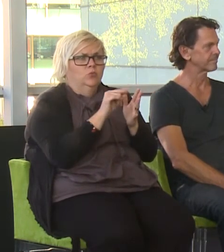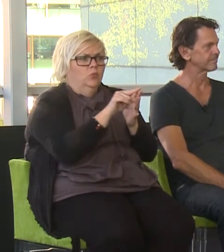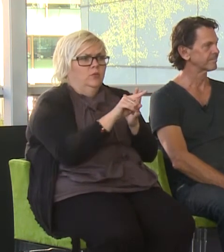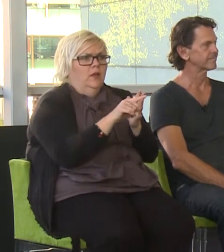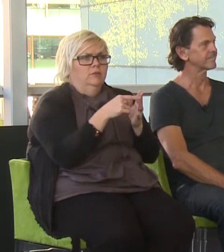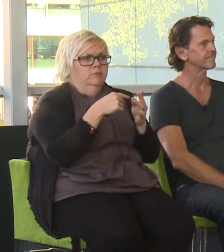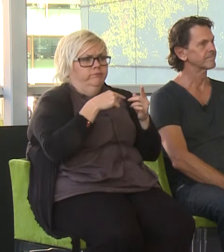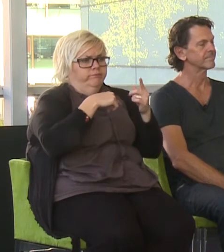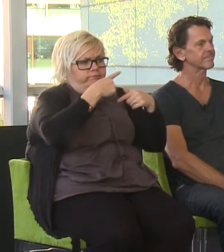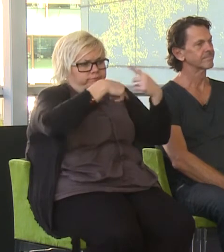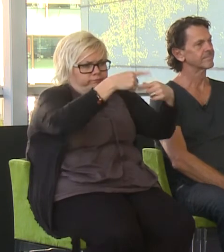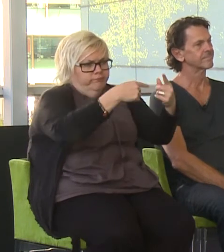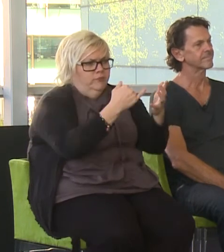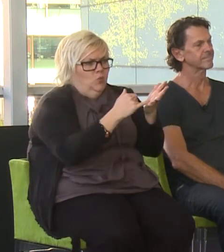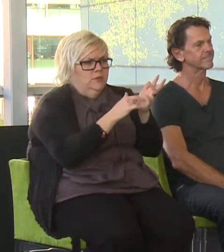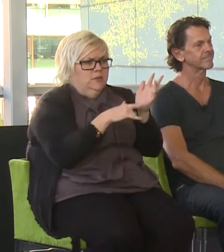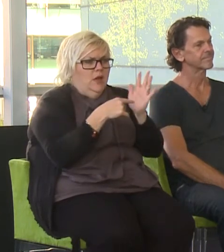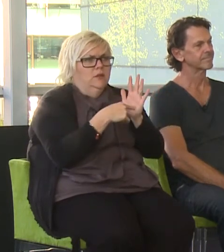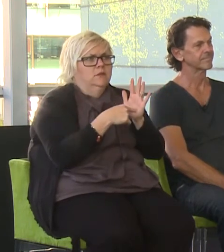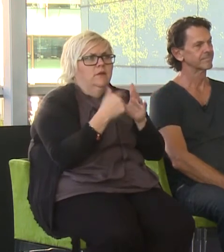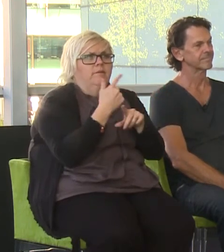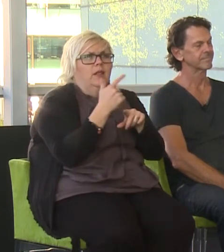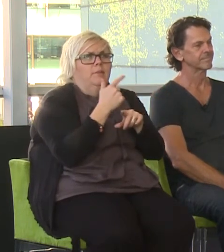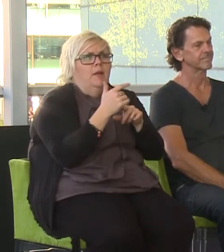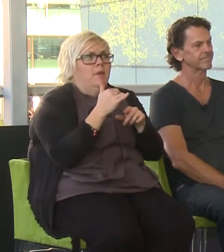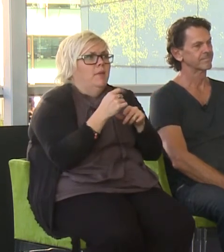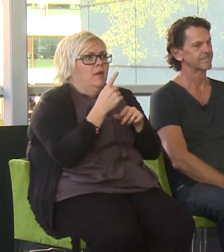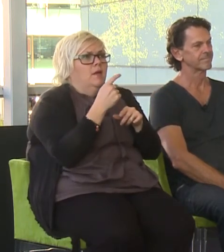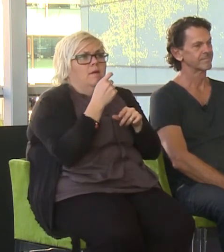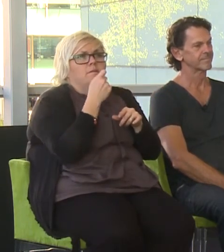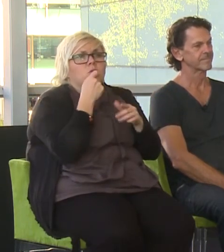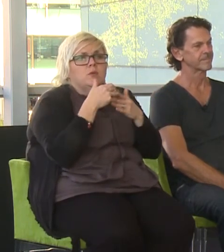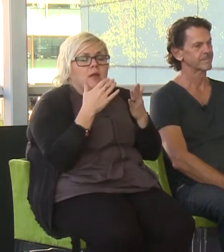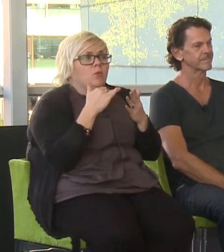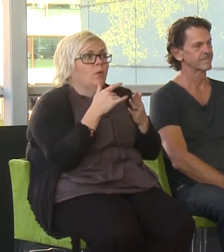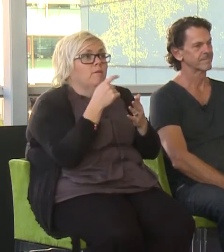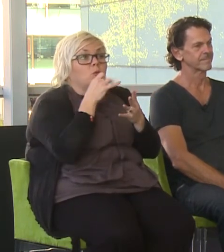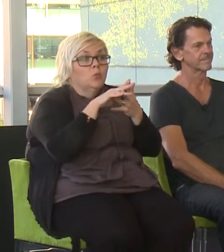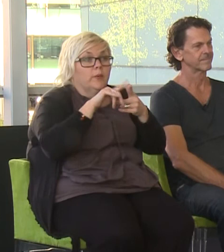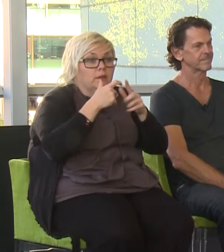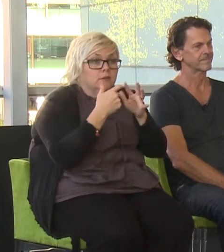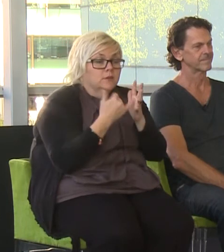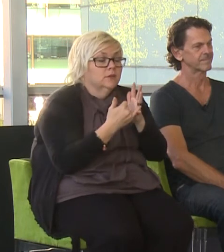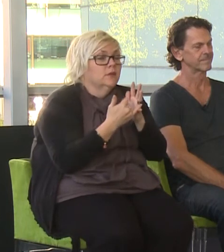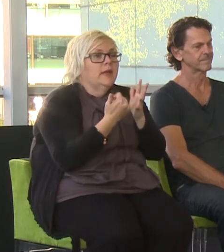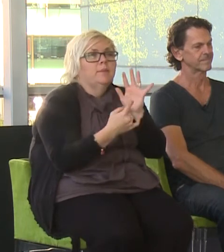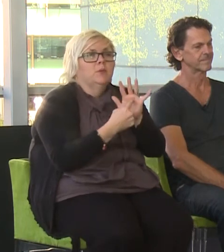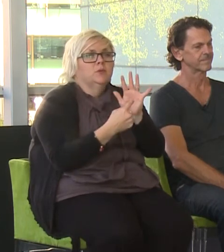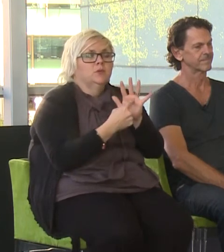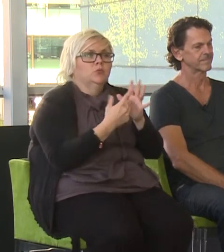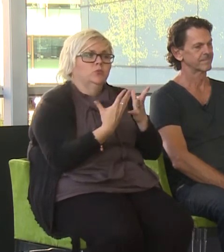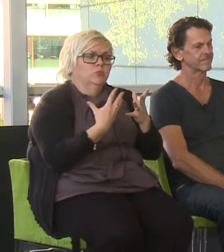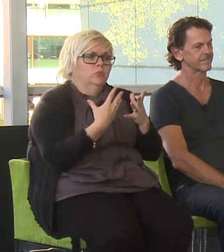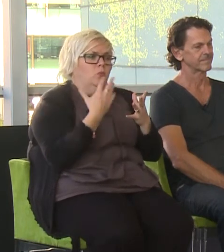complicated stunt work, often filmed over several days or weeks. First and foremost, it is essential to factor in to